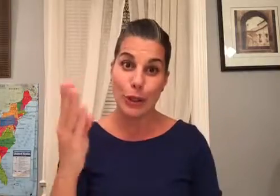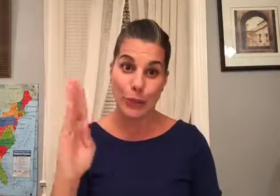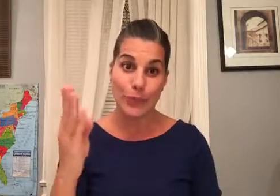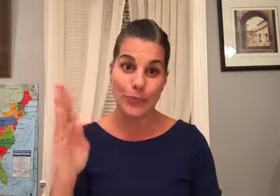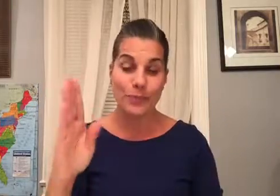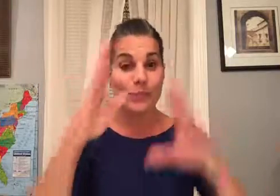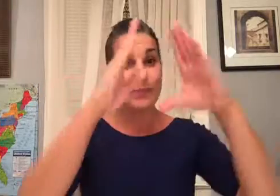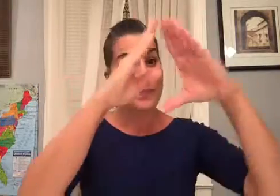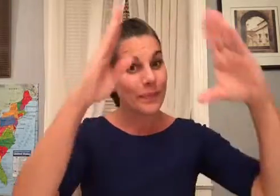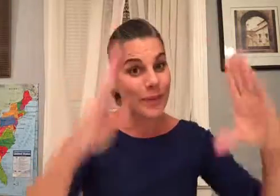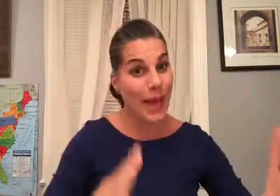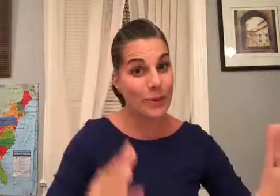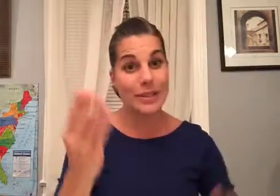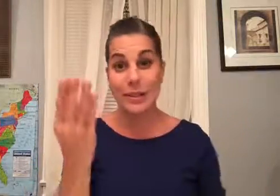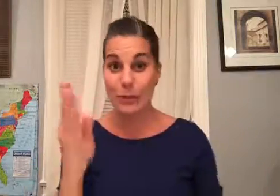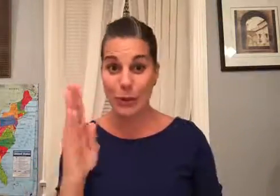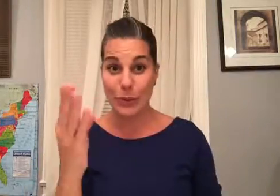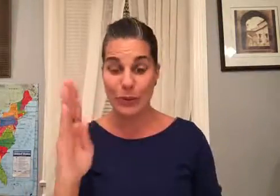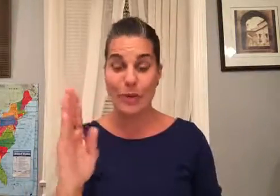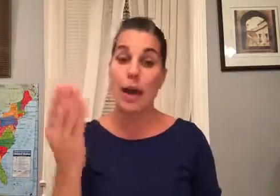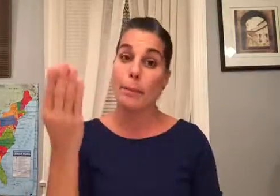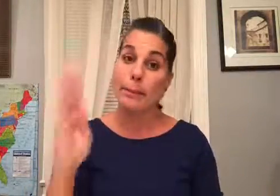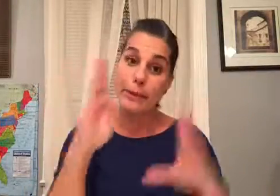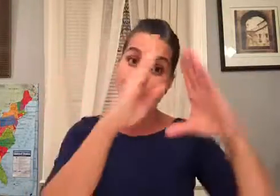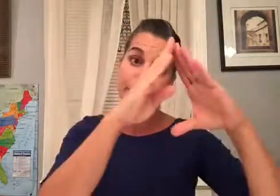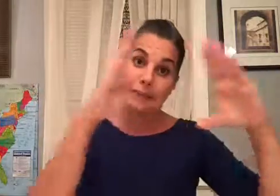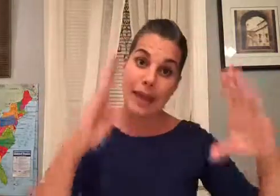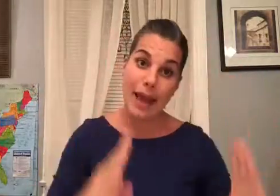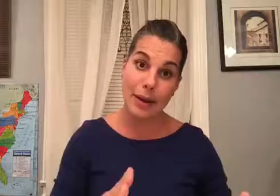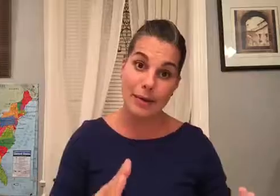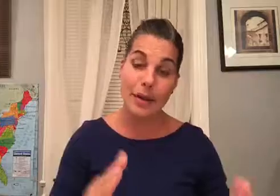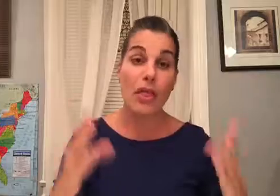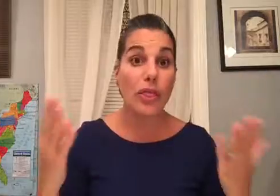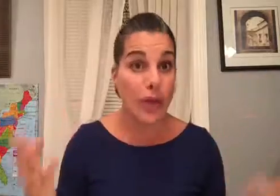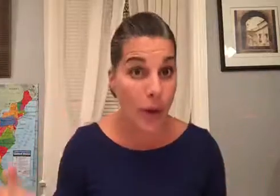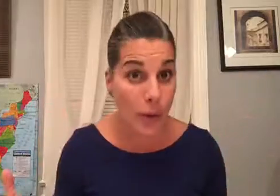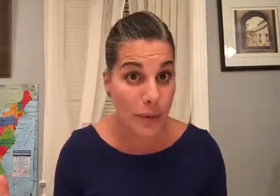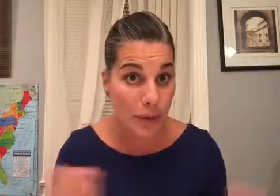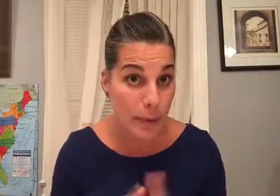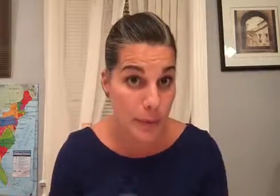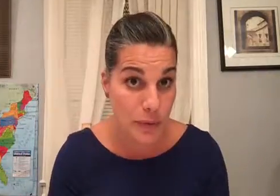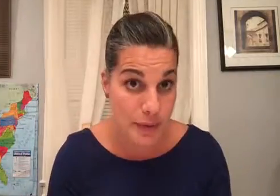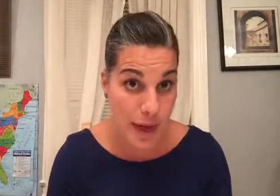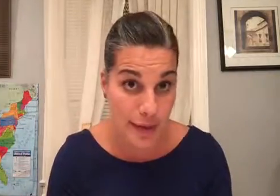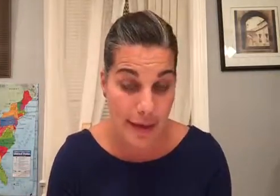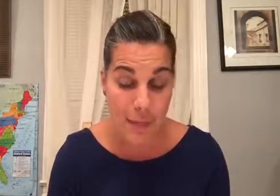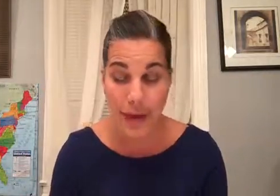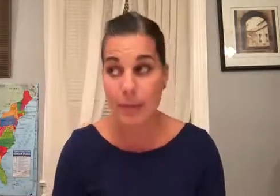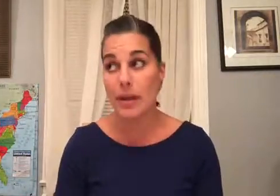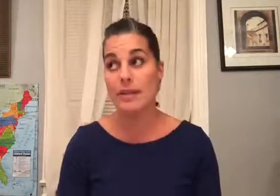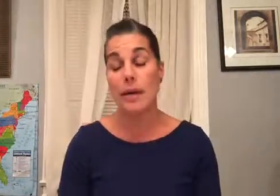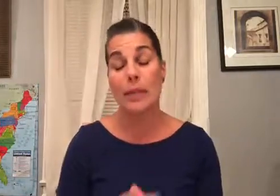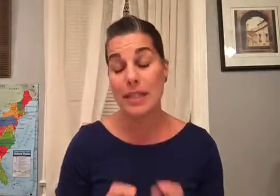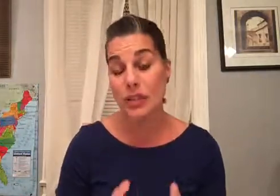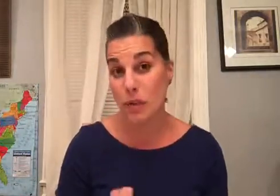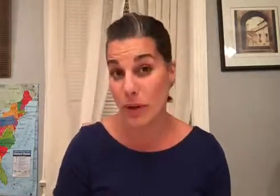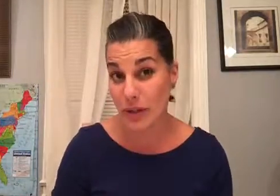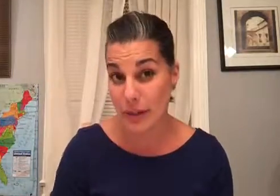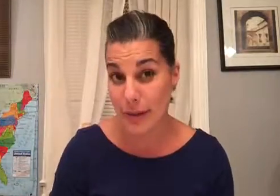blue. House is blue, not blue house. Though some people do sign it that way, but as I'm teaching American Sign